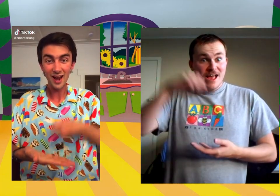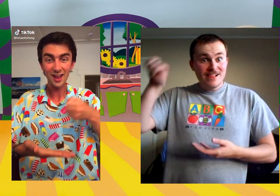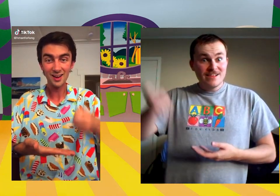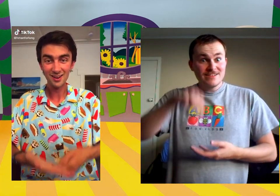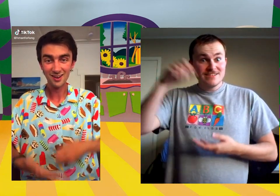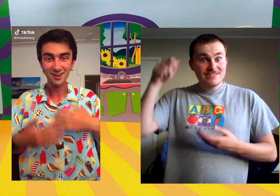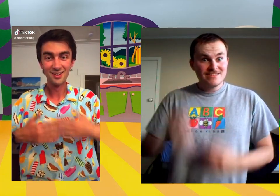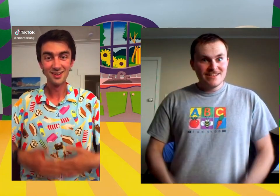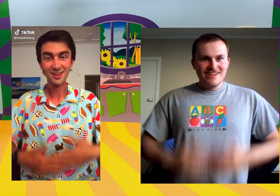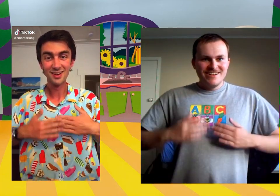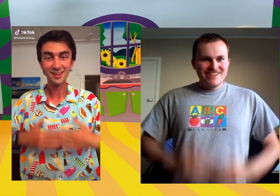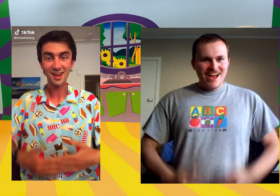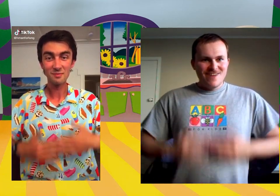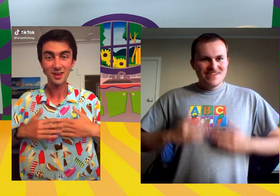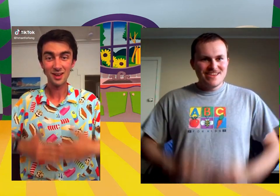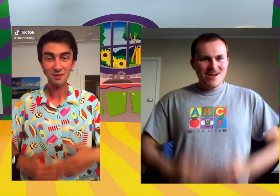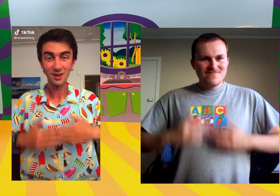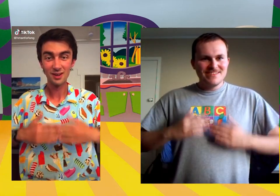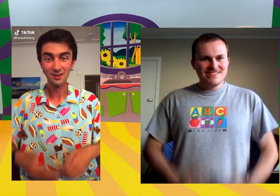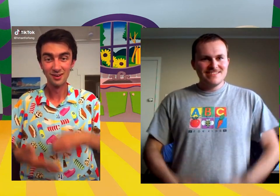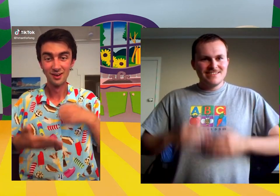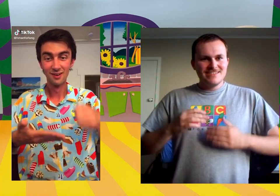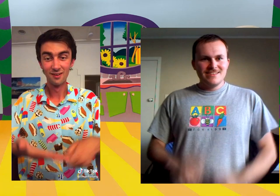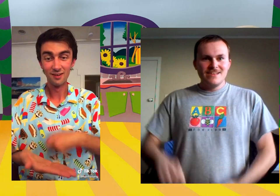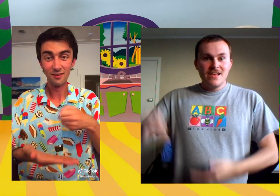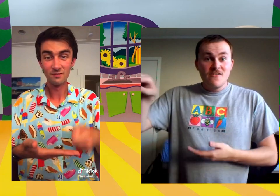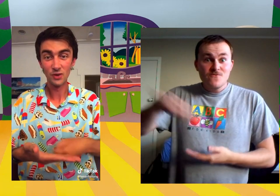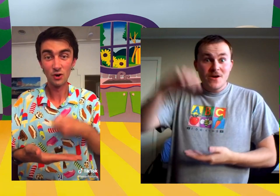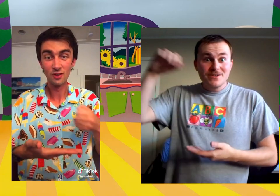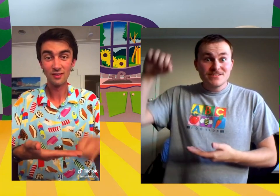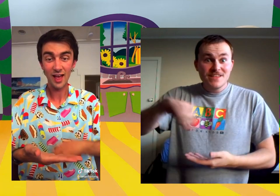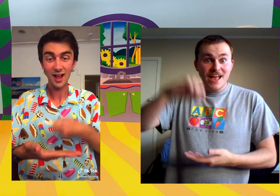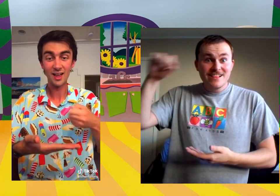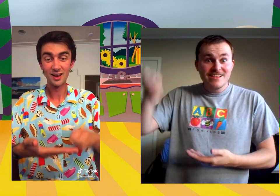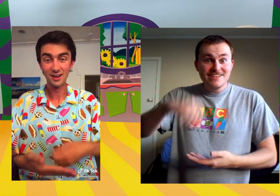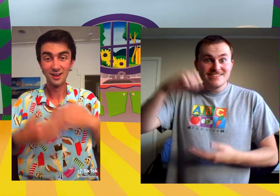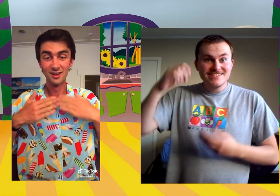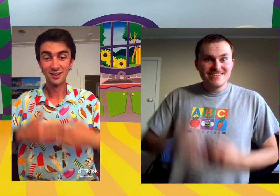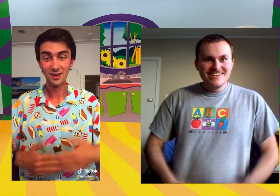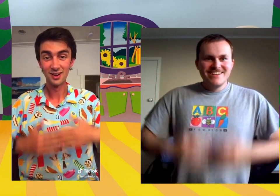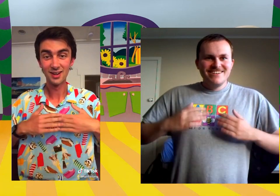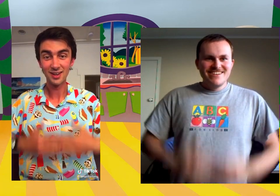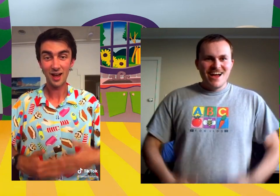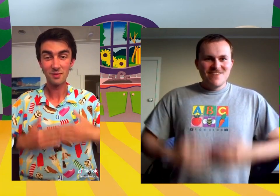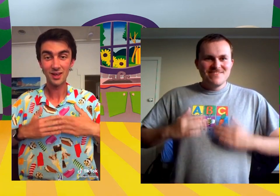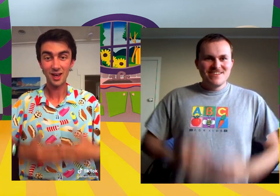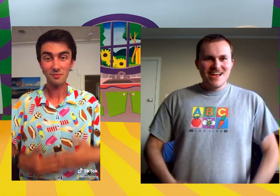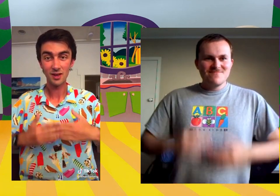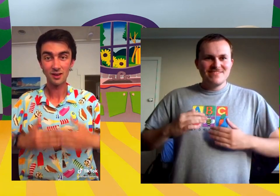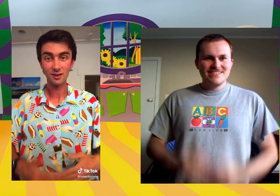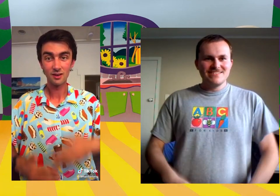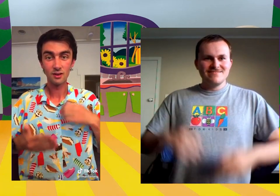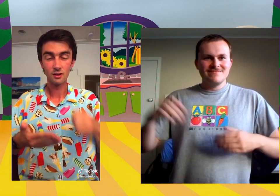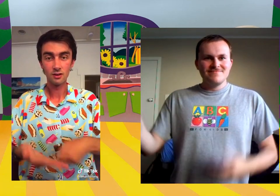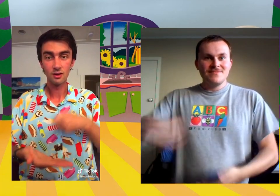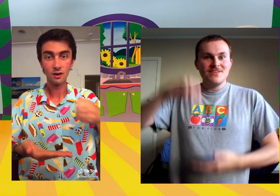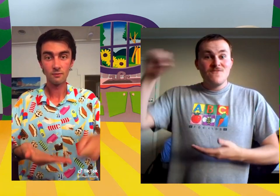Fruit salad, yummy, yummy. Fruit salad, yummy,